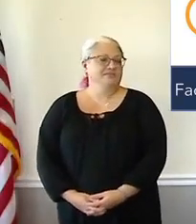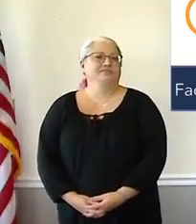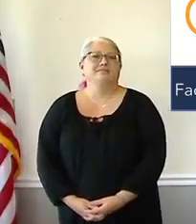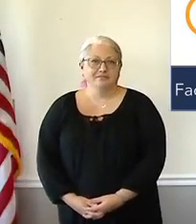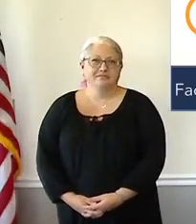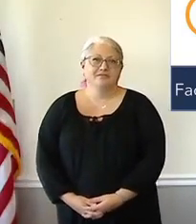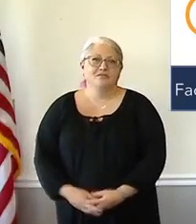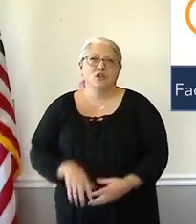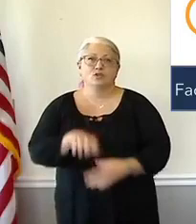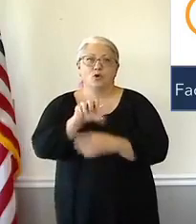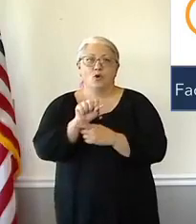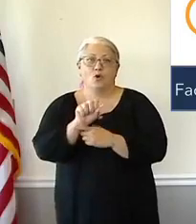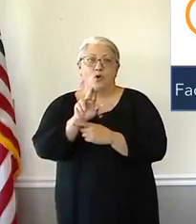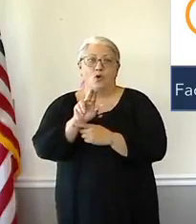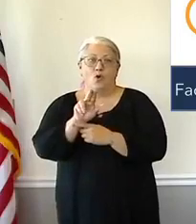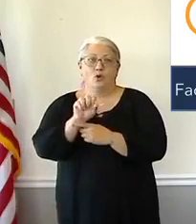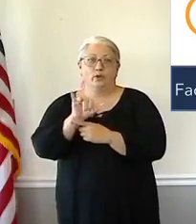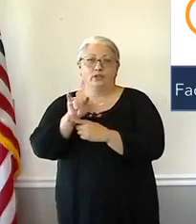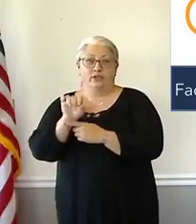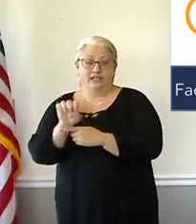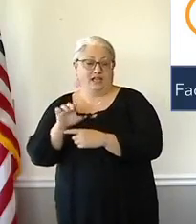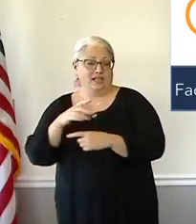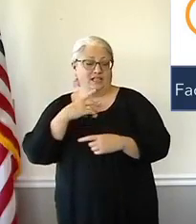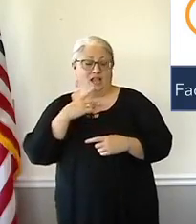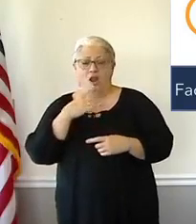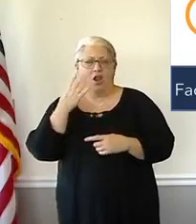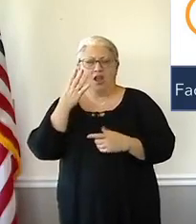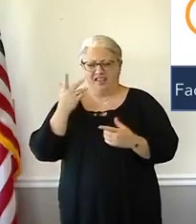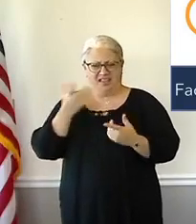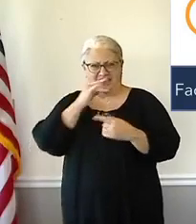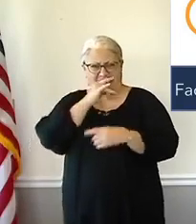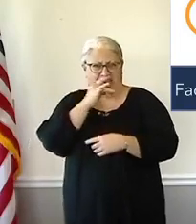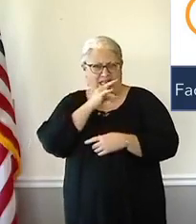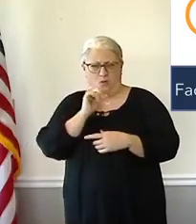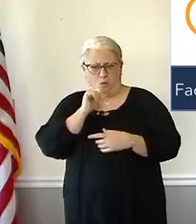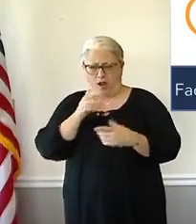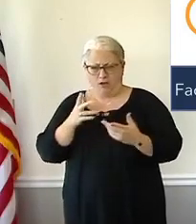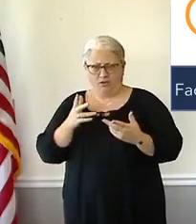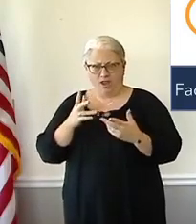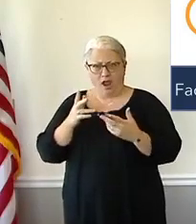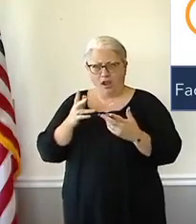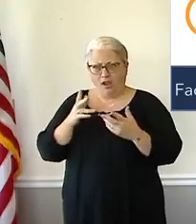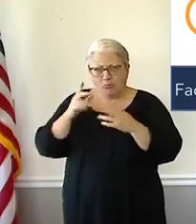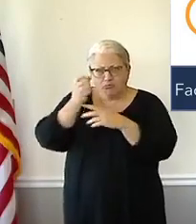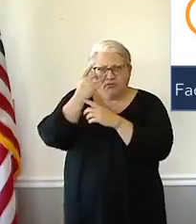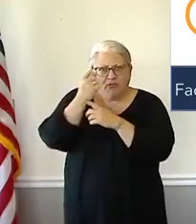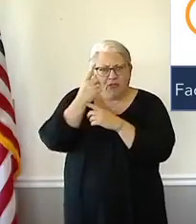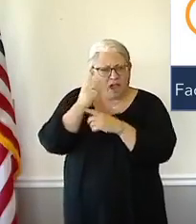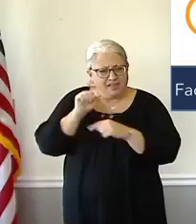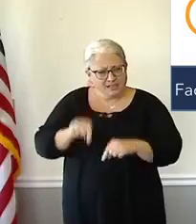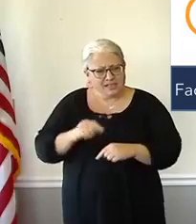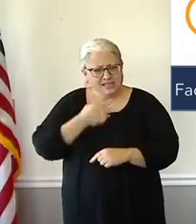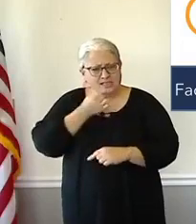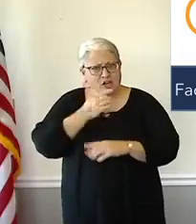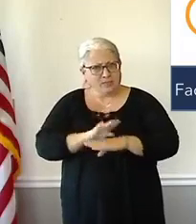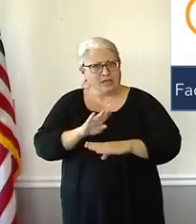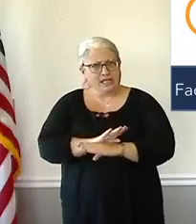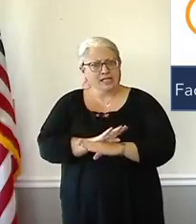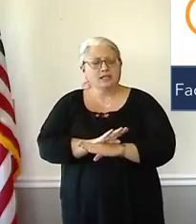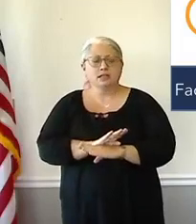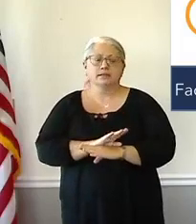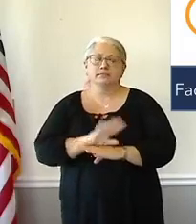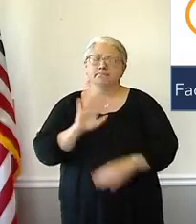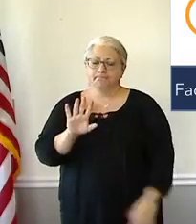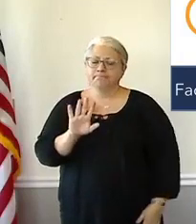So, Susie, why don't these kids take this seriously? I'm guessing, Susie, you're referring to the college students. First,